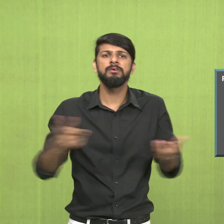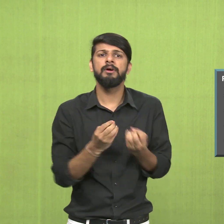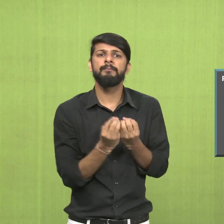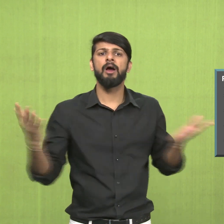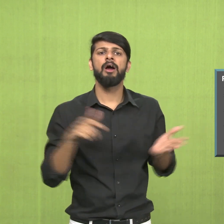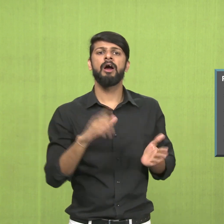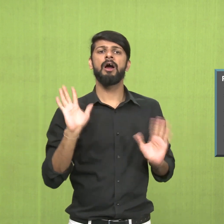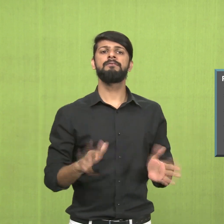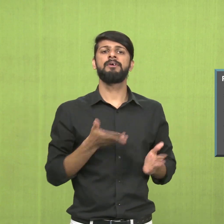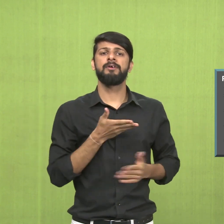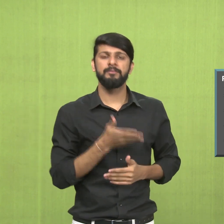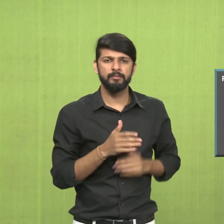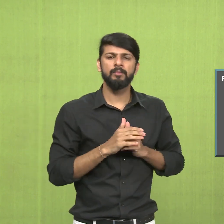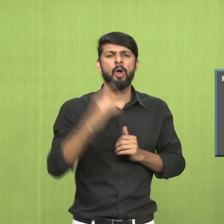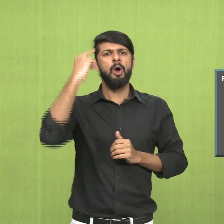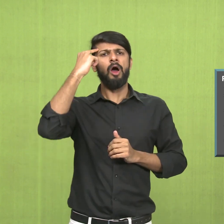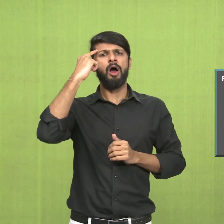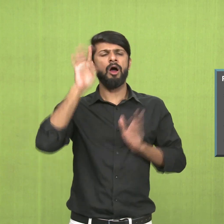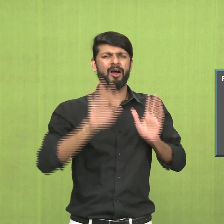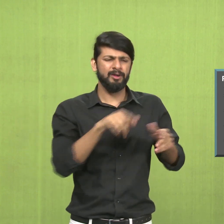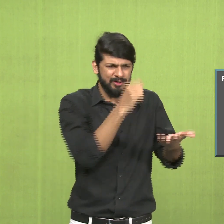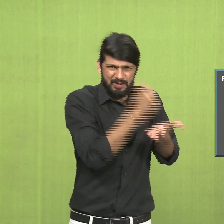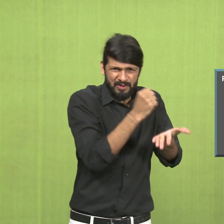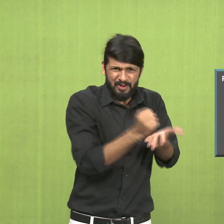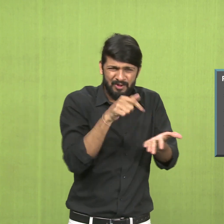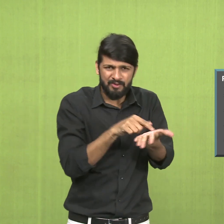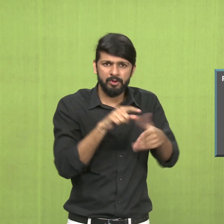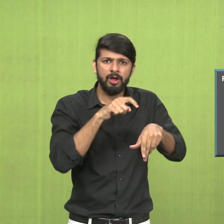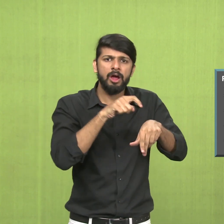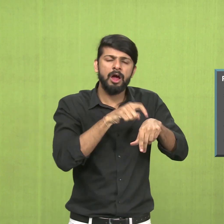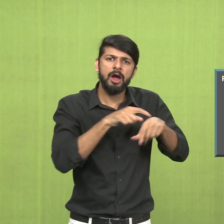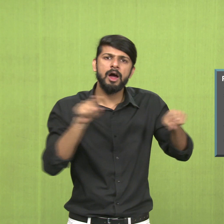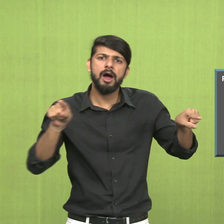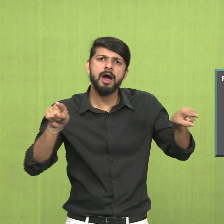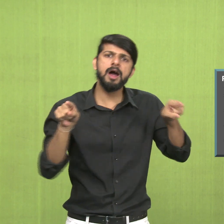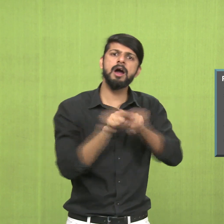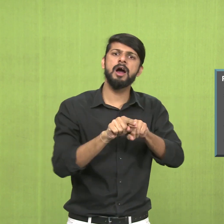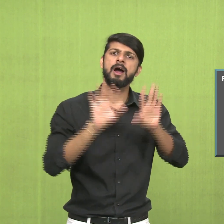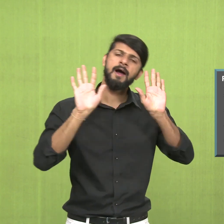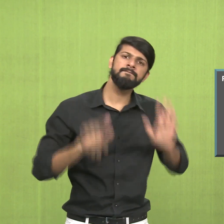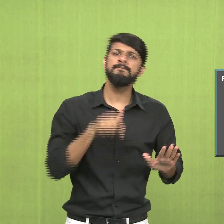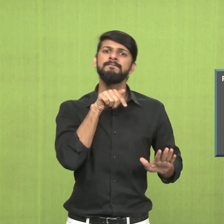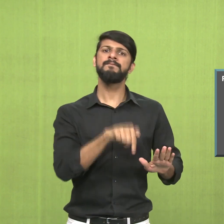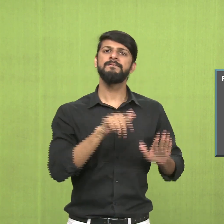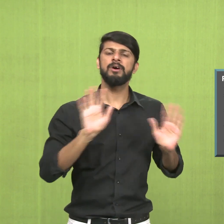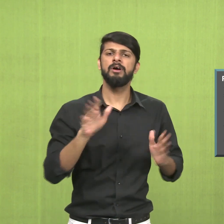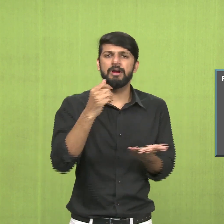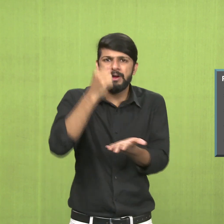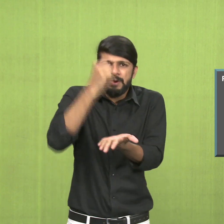with the desired ink was used to make impressions on textiles, and the same technique